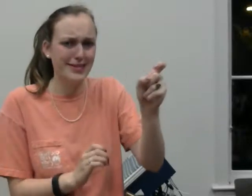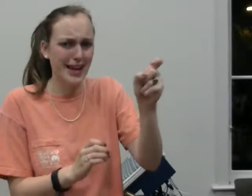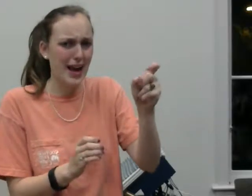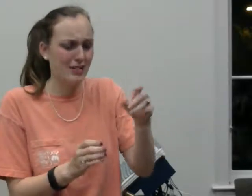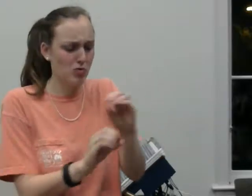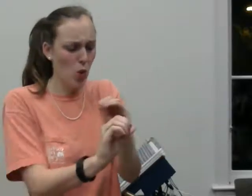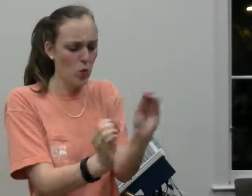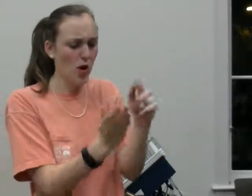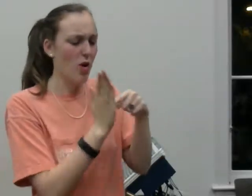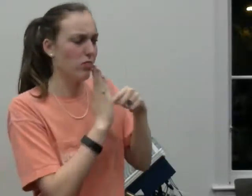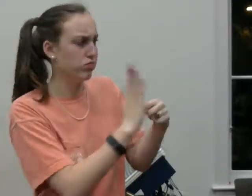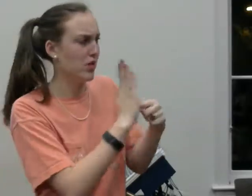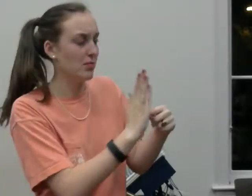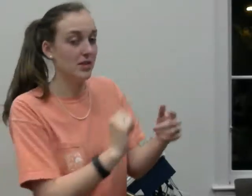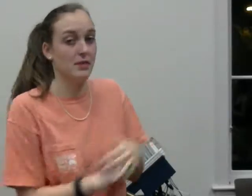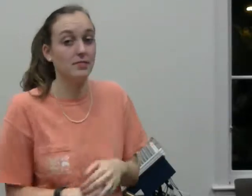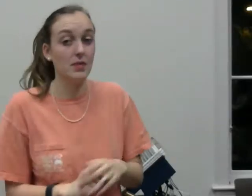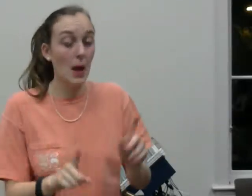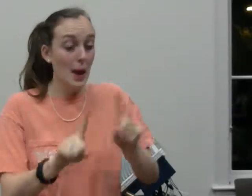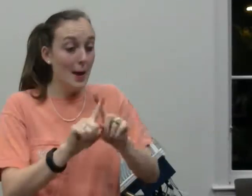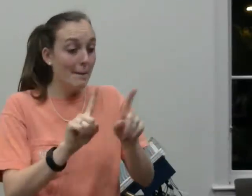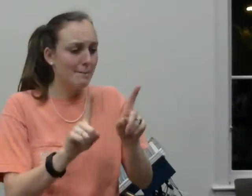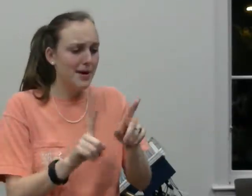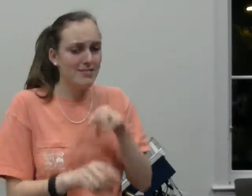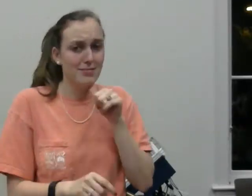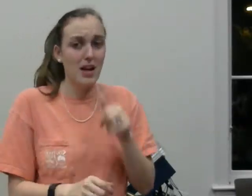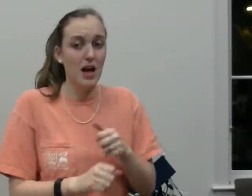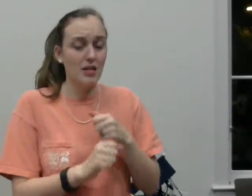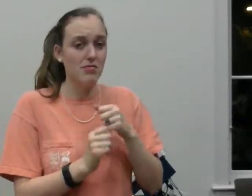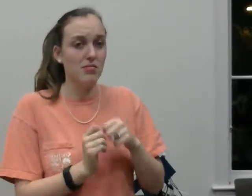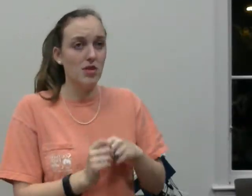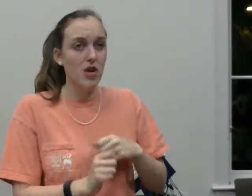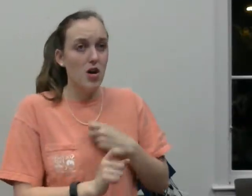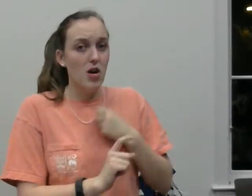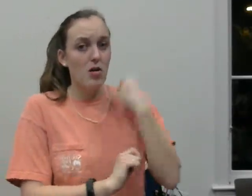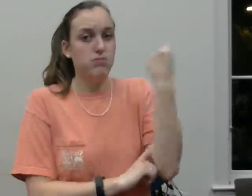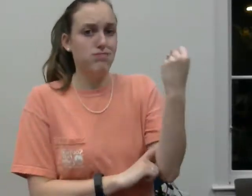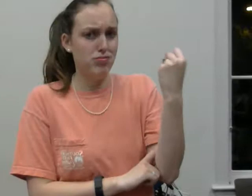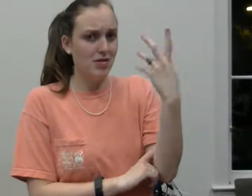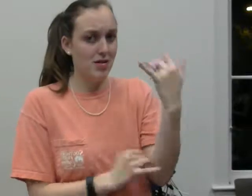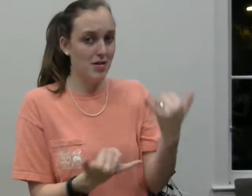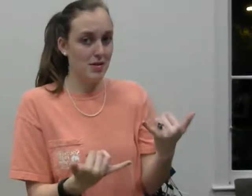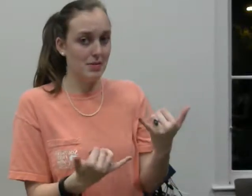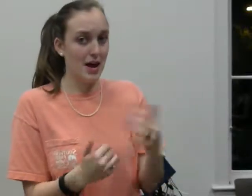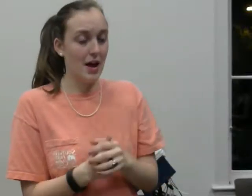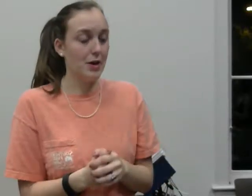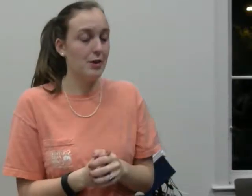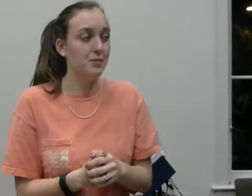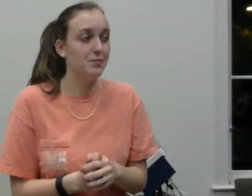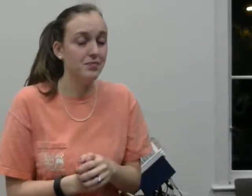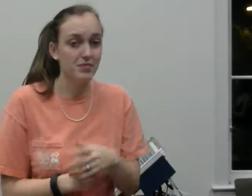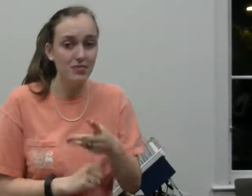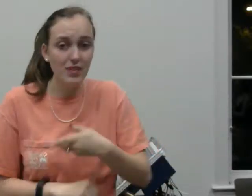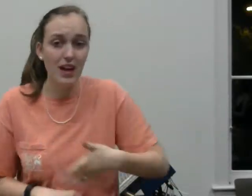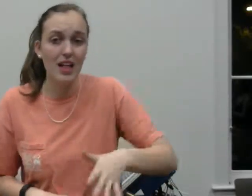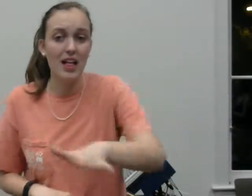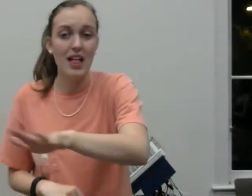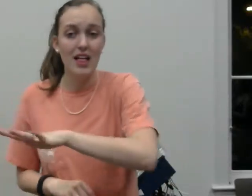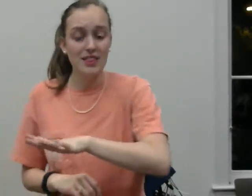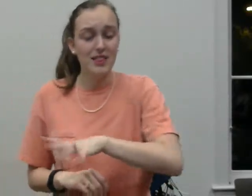protesting, they boycott these items. They stop purchasing these items. And this is where the ladies, the colonial women, really stepped up. Girl power, right? They really stepped